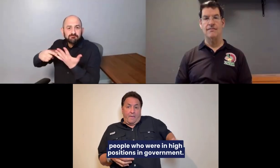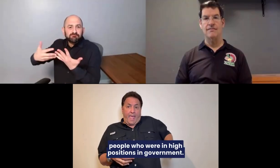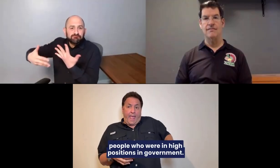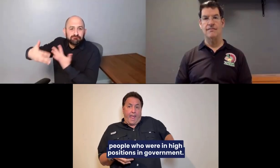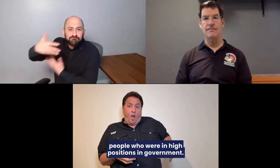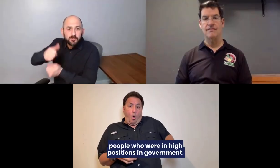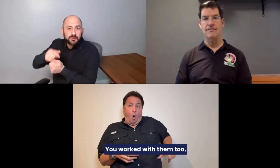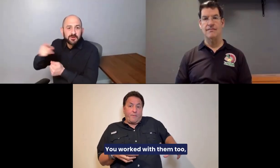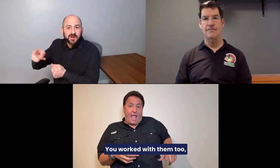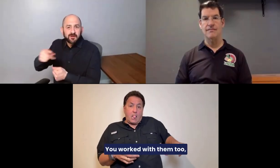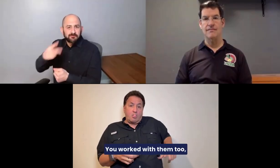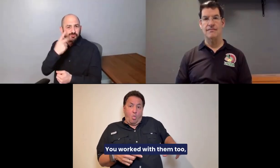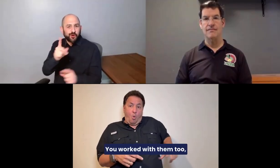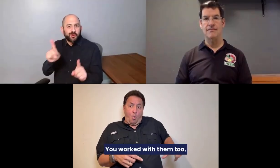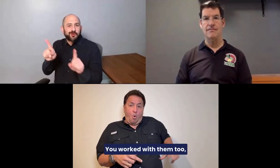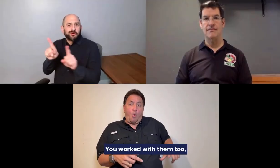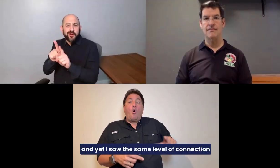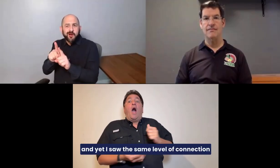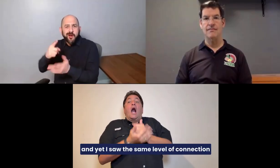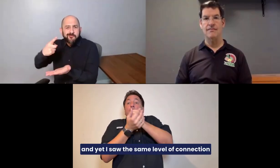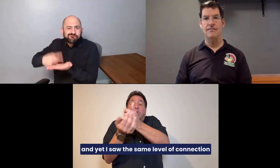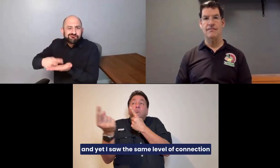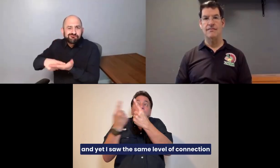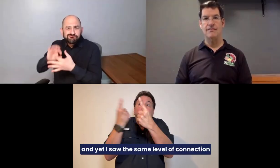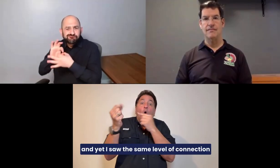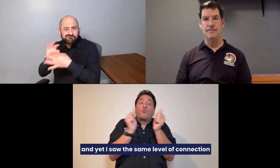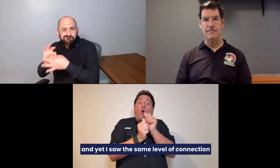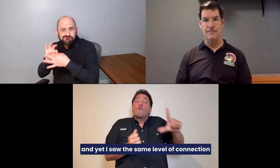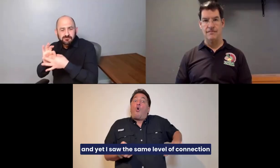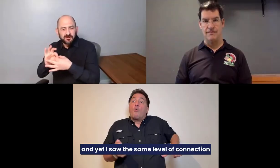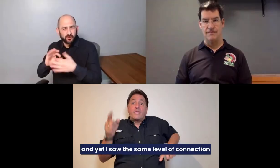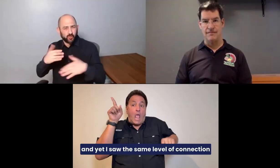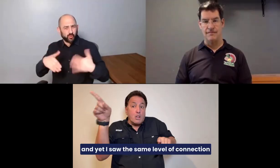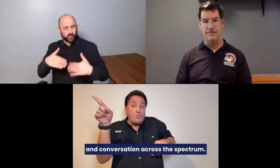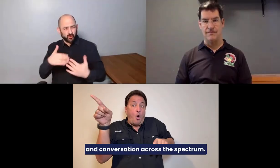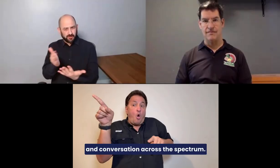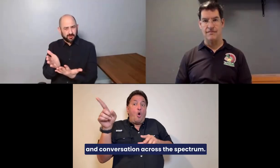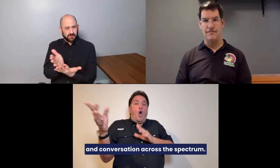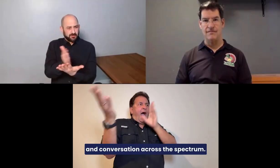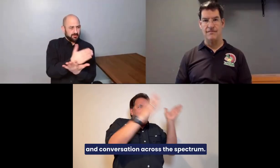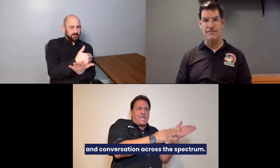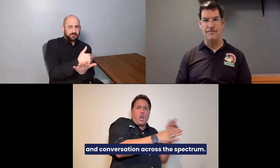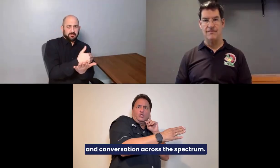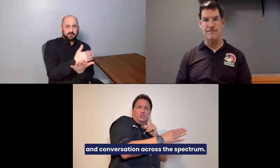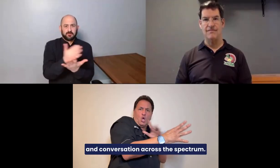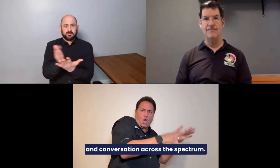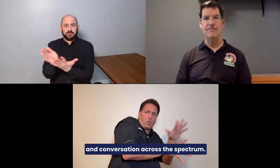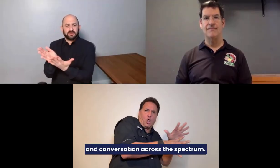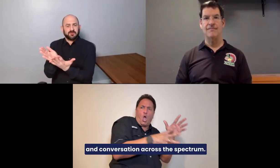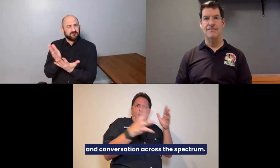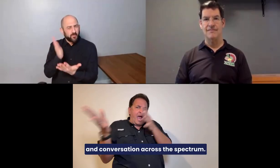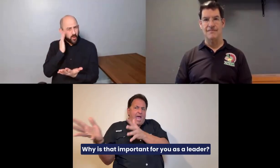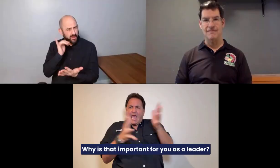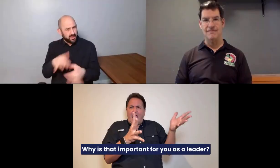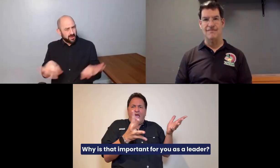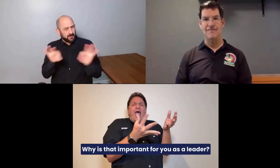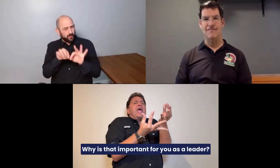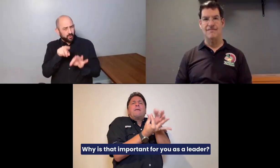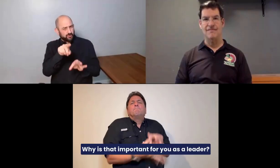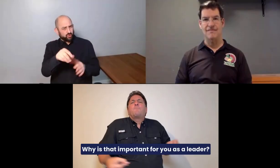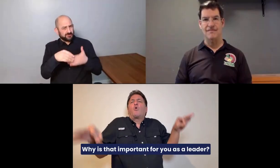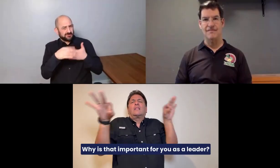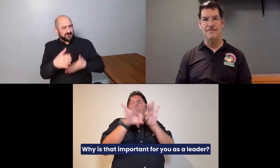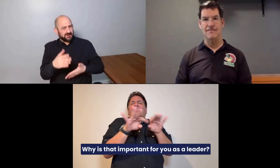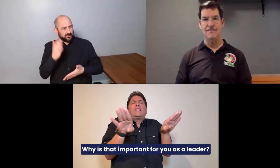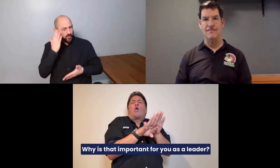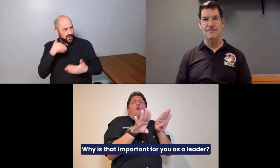in government. You worked with them too, and yet I saw the same level of connection and conversation across the spectrum. Why is that